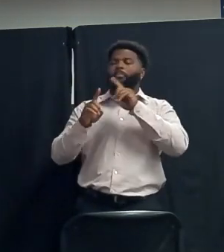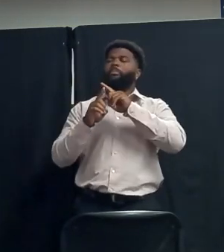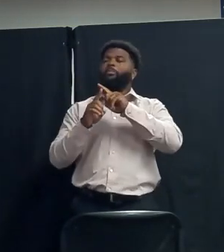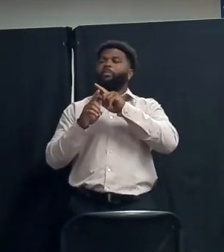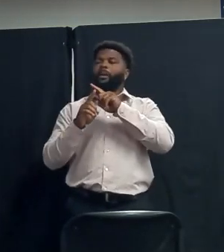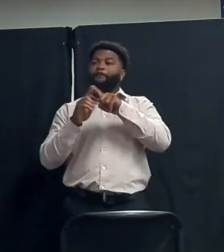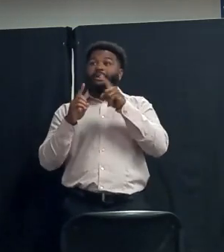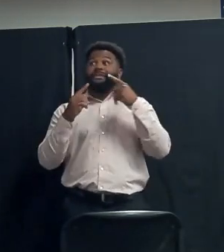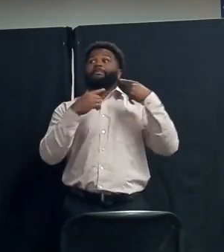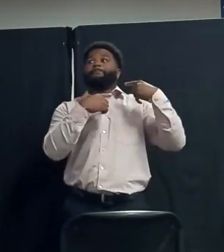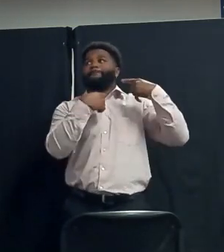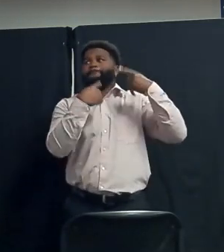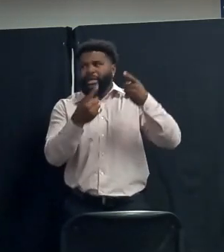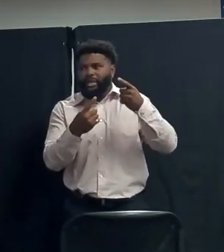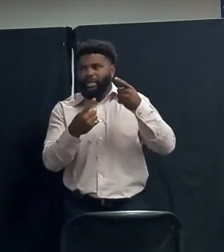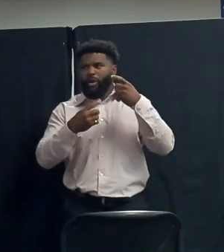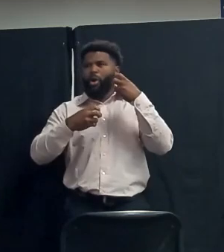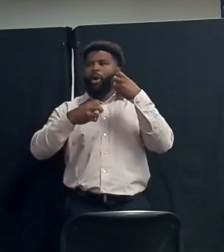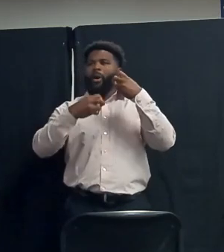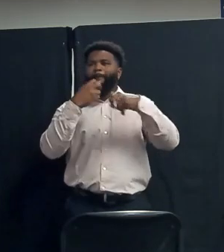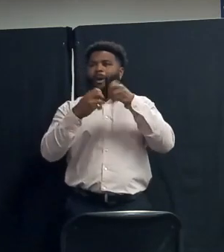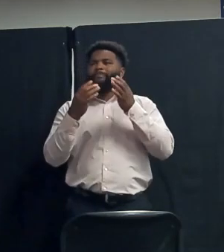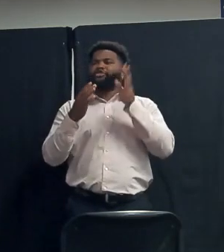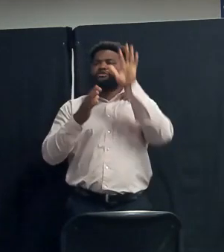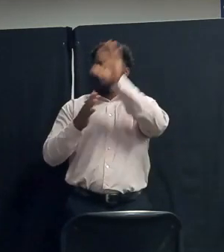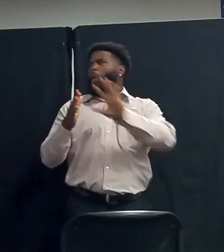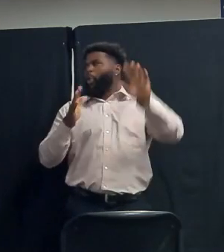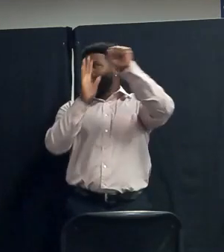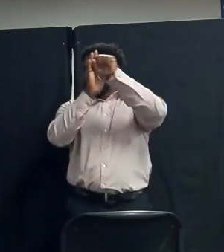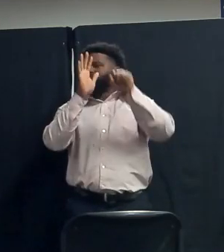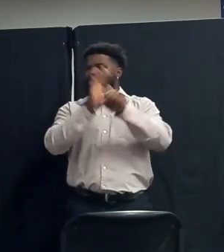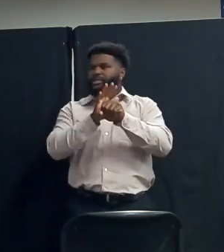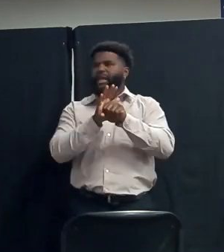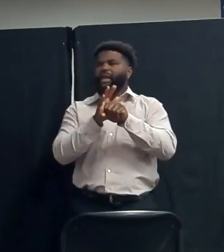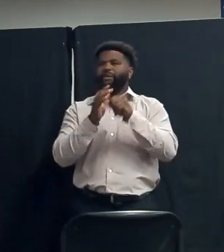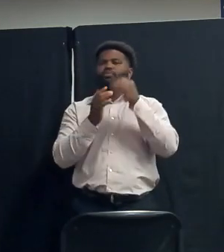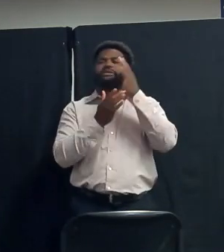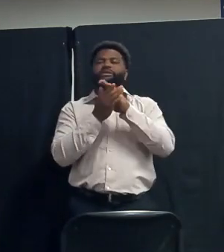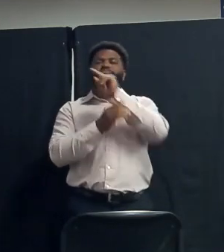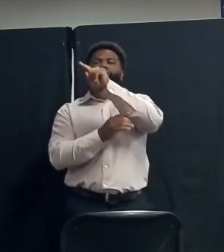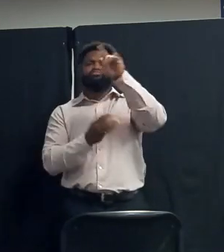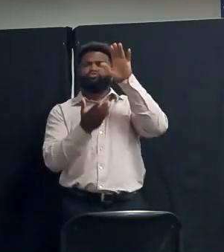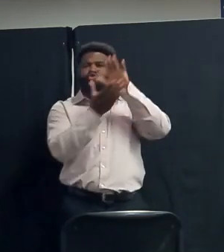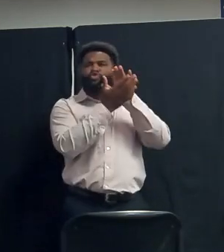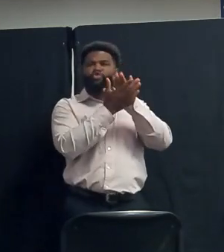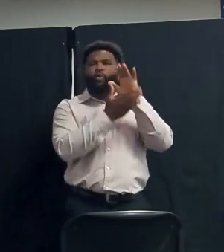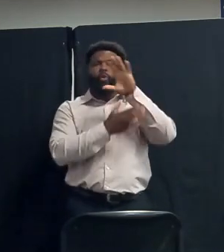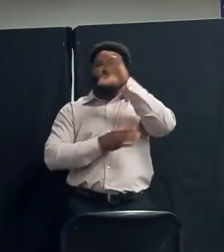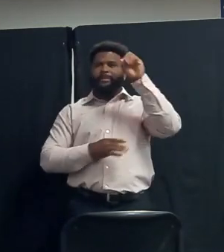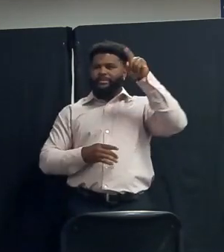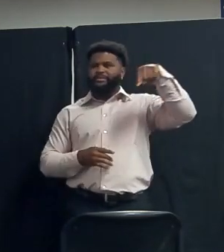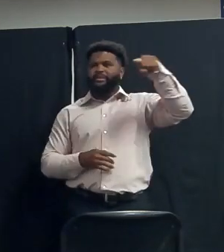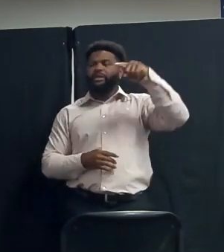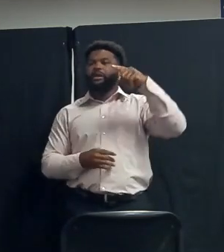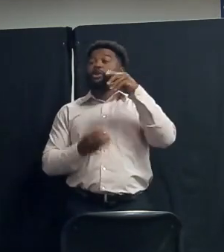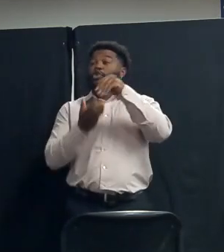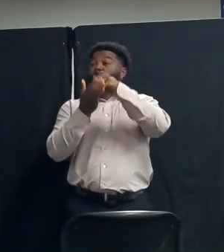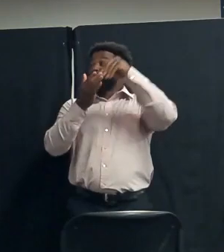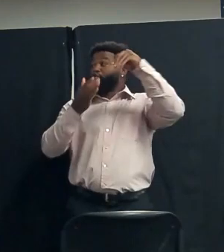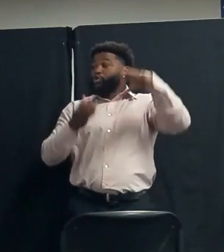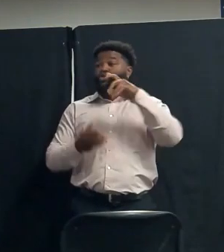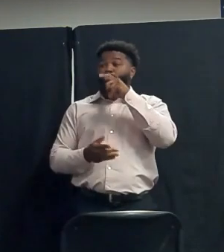it's certainly been a problem throughout the state in a lot of school corporations, that students who